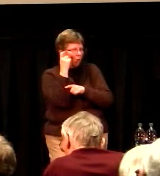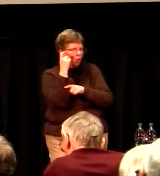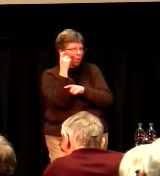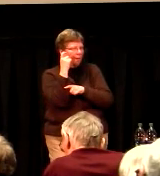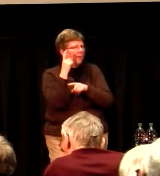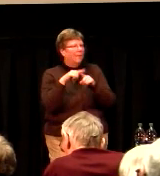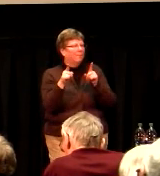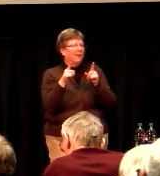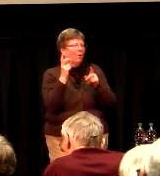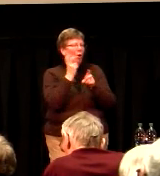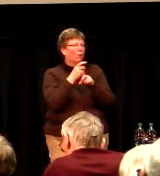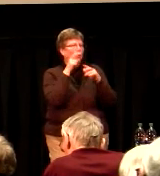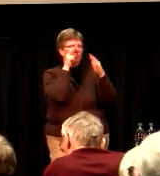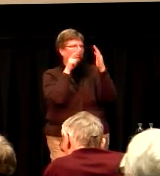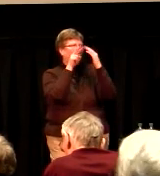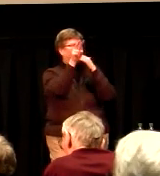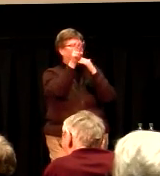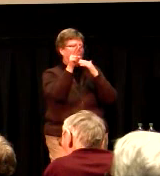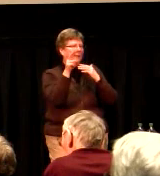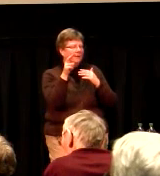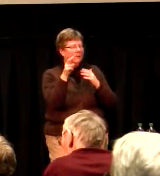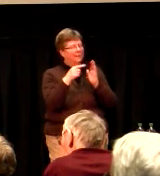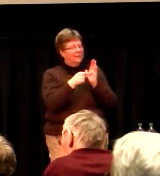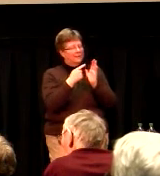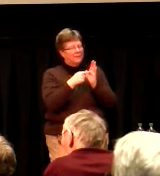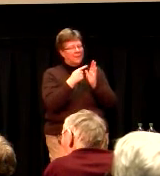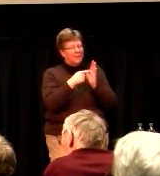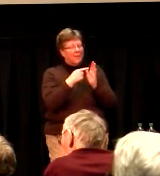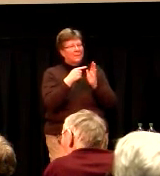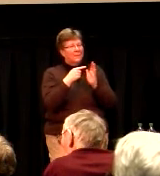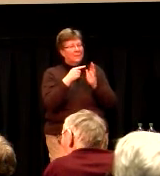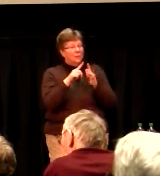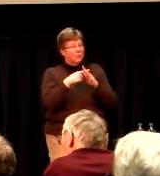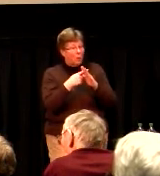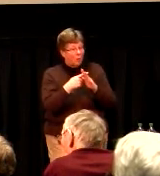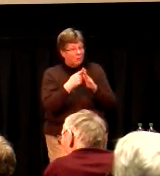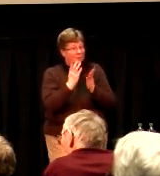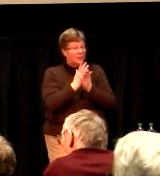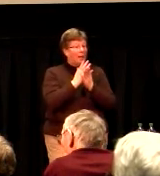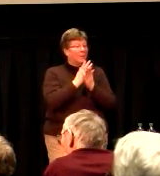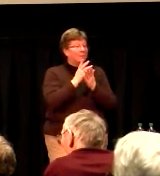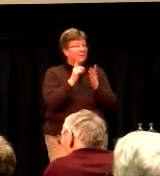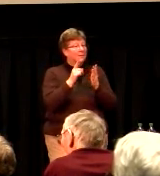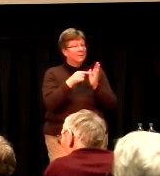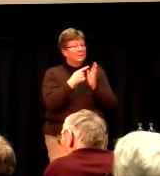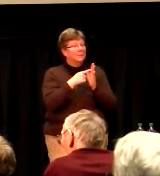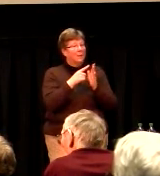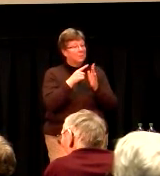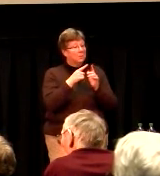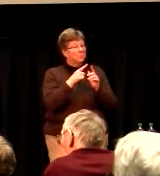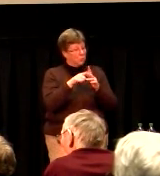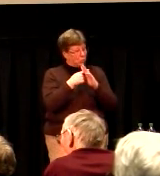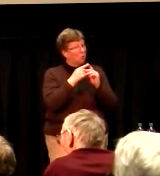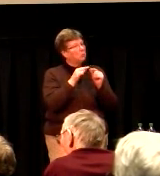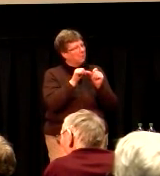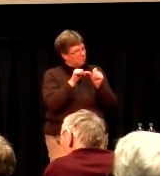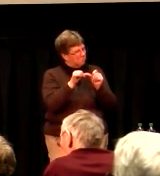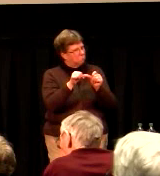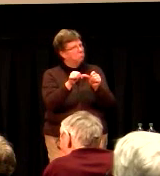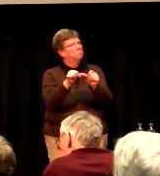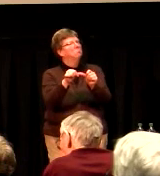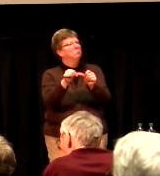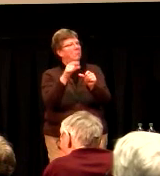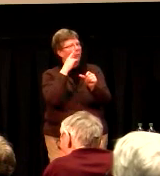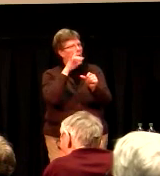unpredictable in that it sometimes starts and stops. Sometimes it just starts and lasts for the season.